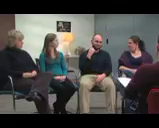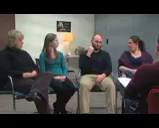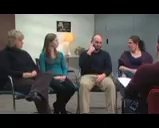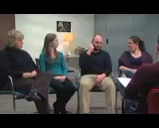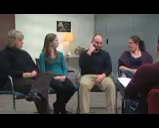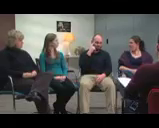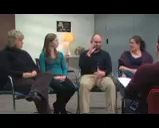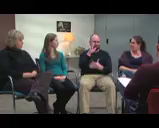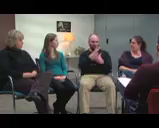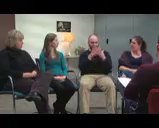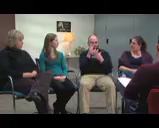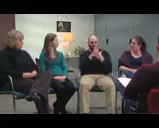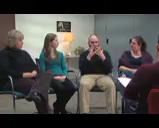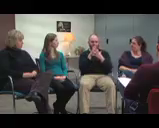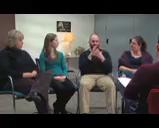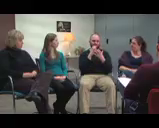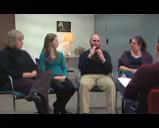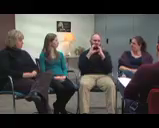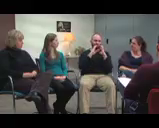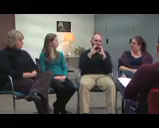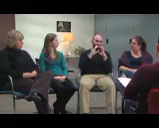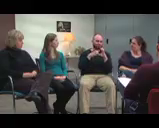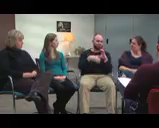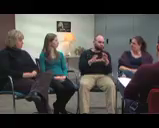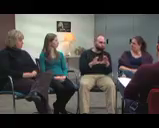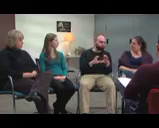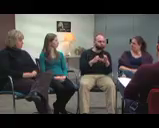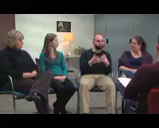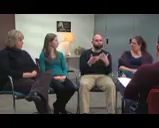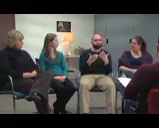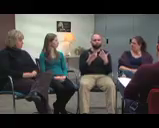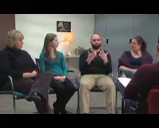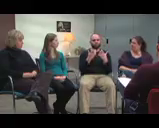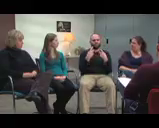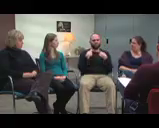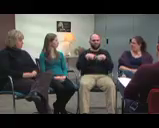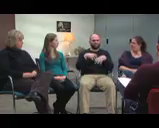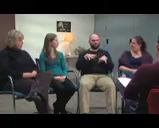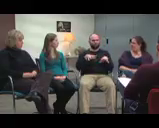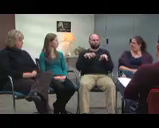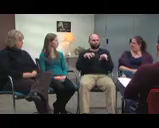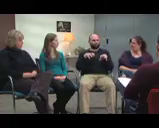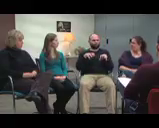of foggy. I can't communicate well. I feel just frozen.